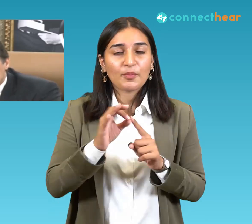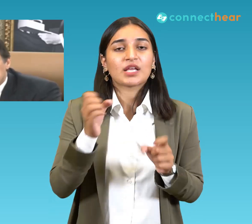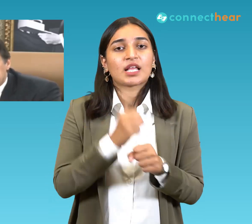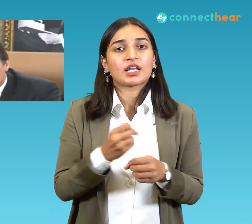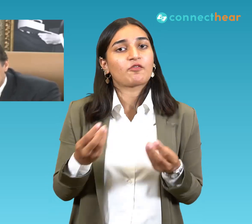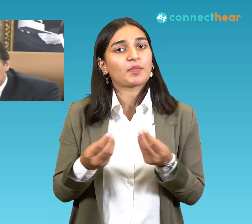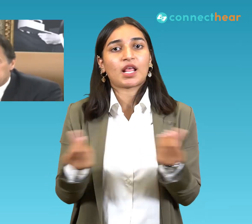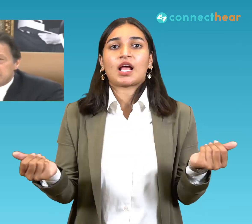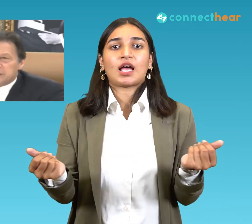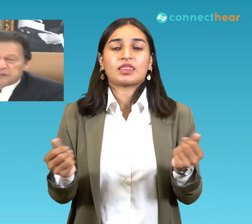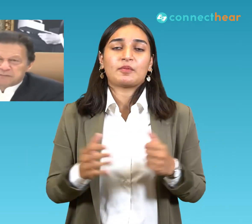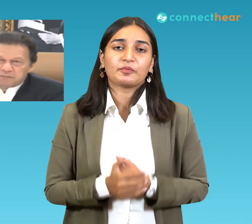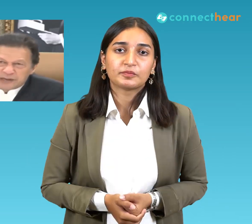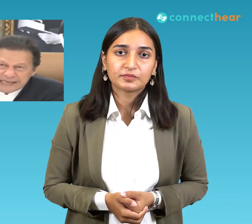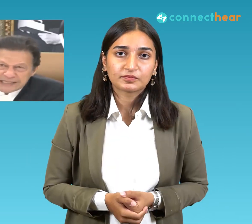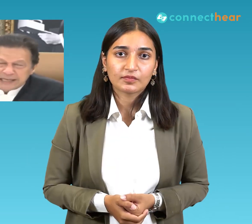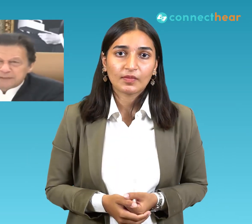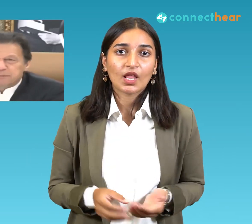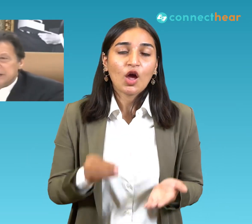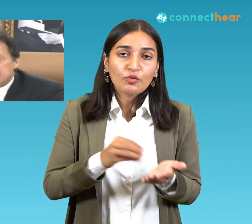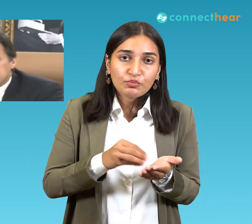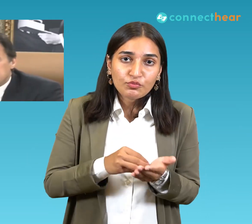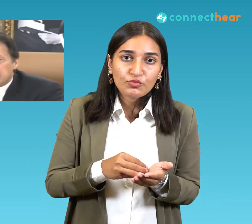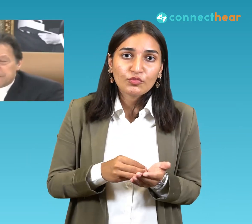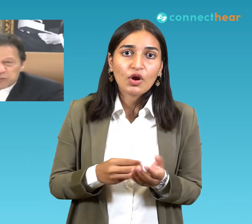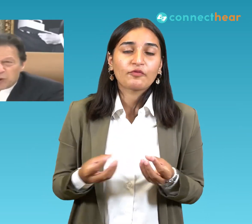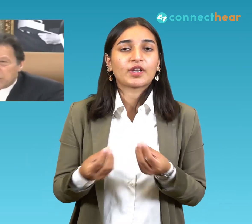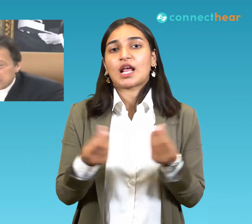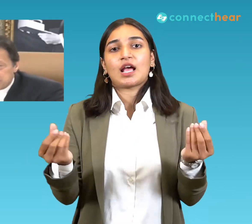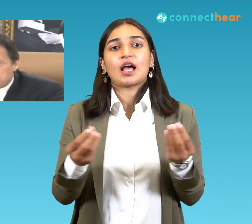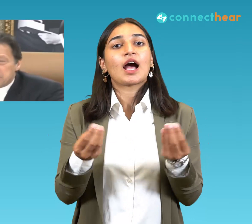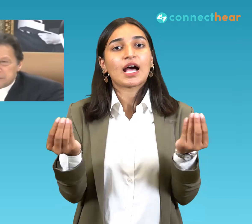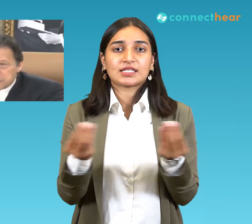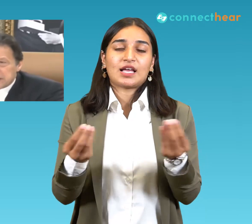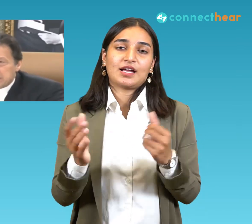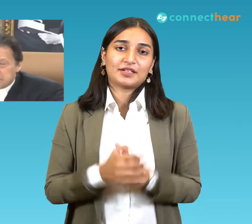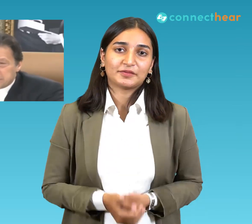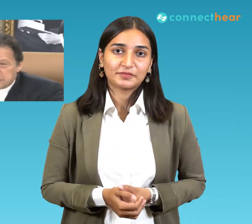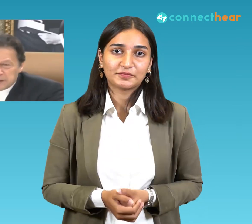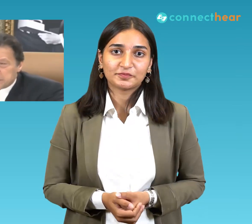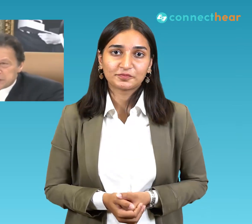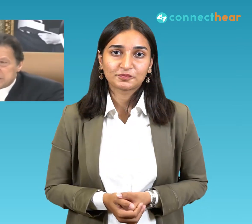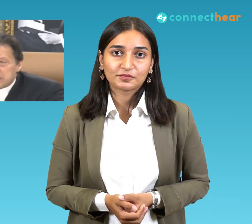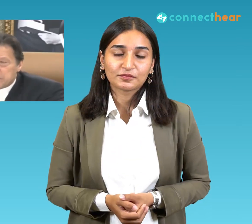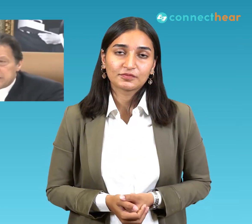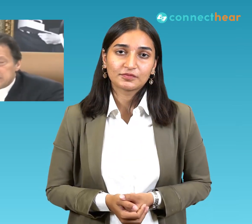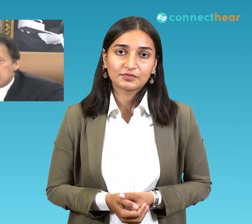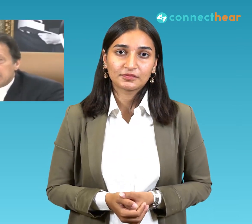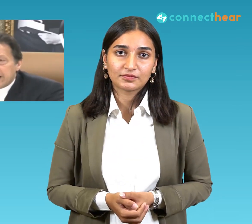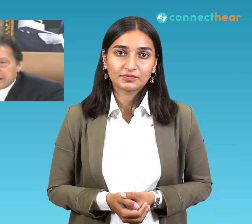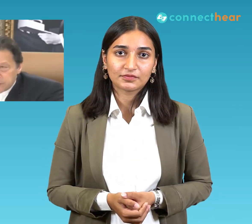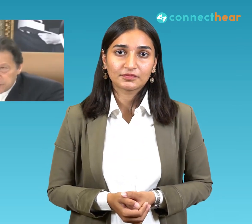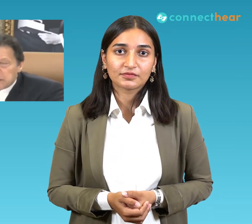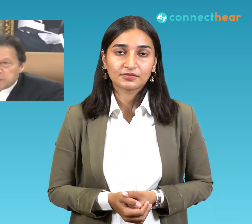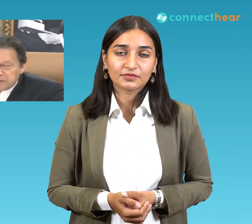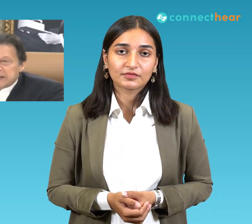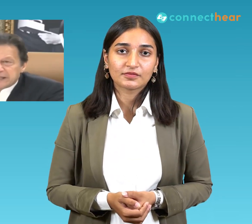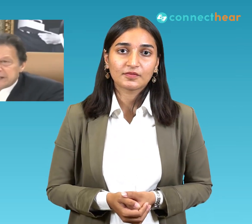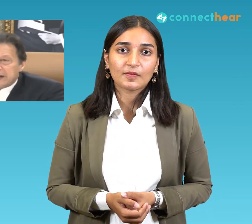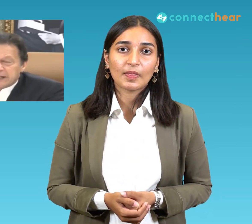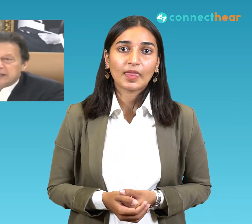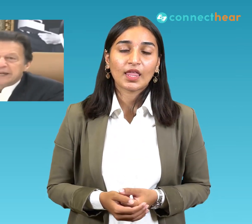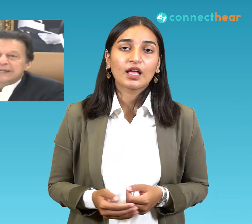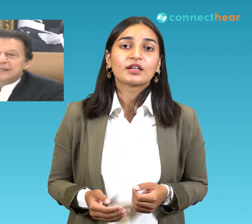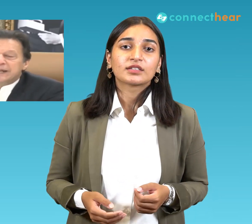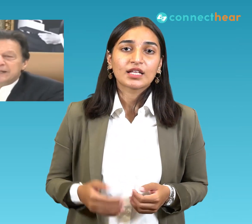with regulations, with red tape, all the problems we were stuck with. And so we are moving in